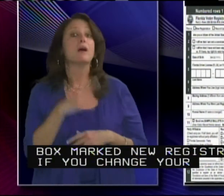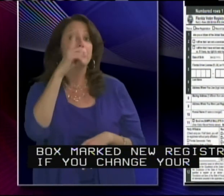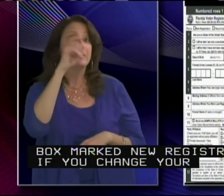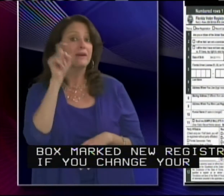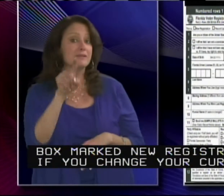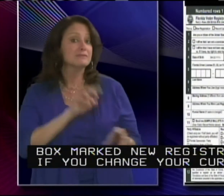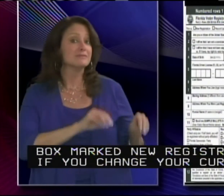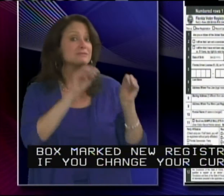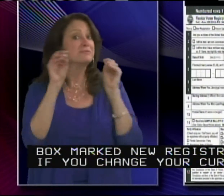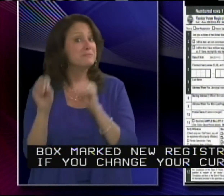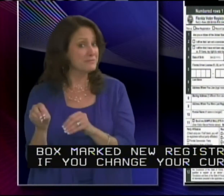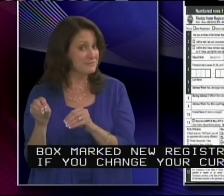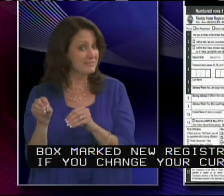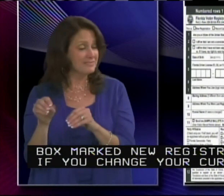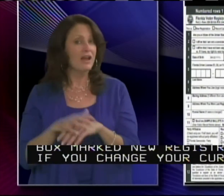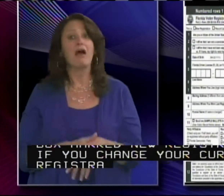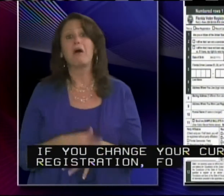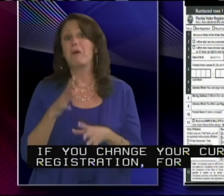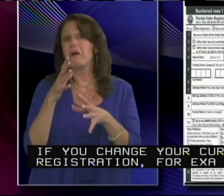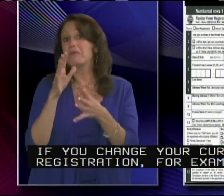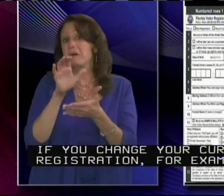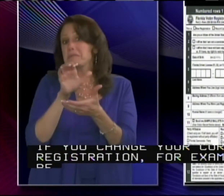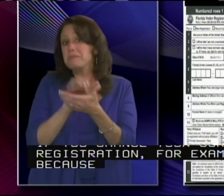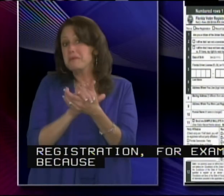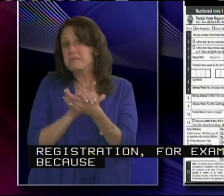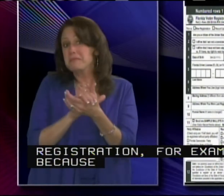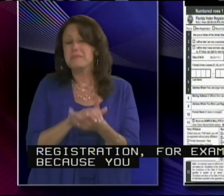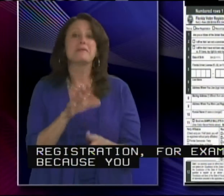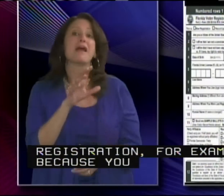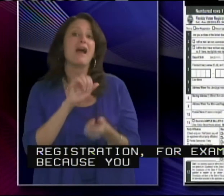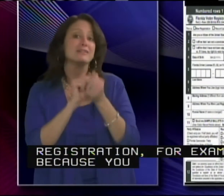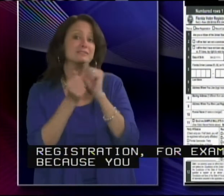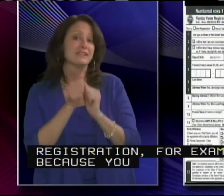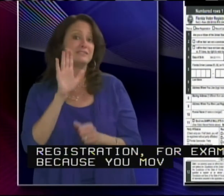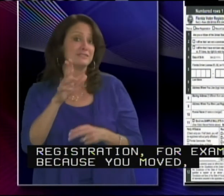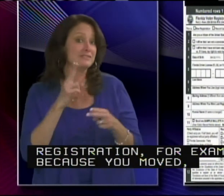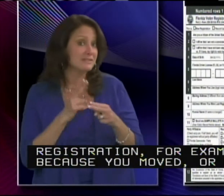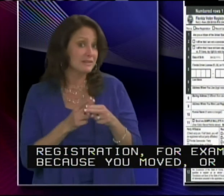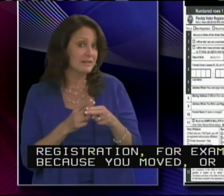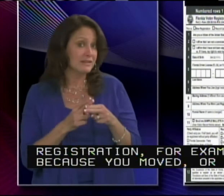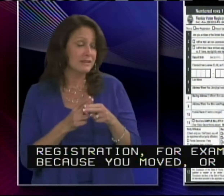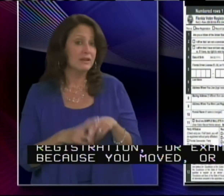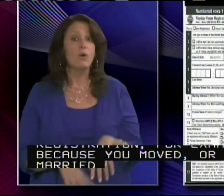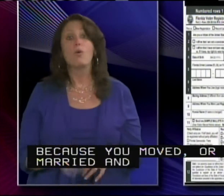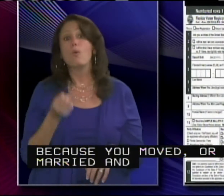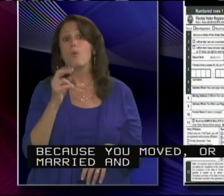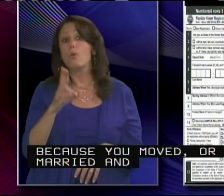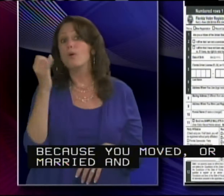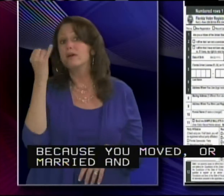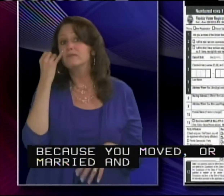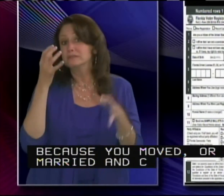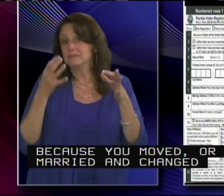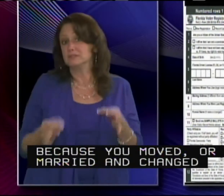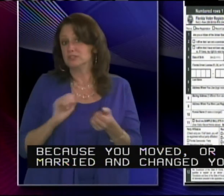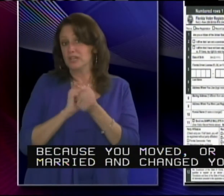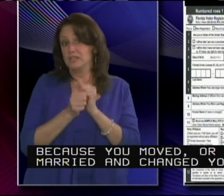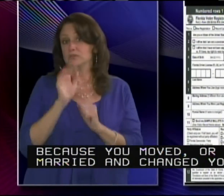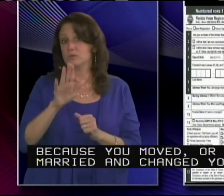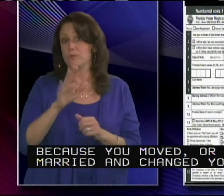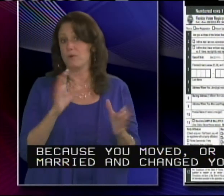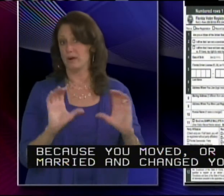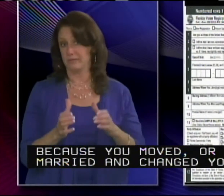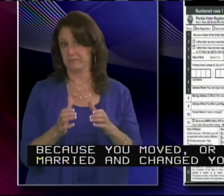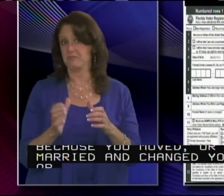example, because you moved, or got married and changed your name, or decided to change